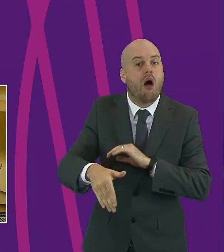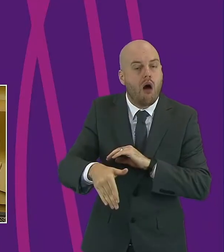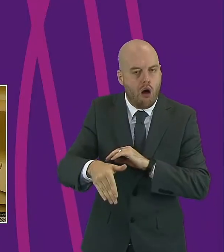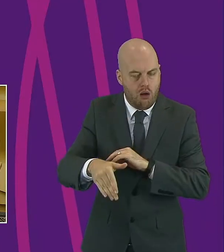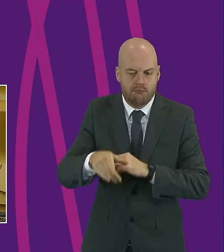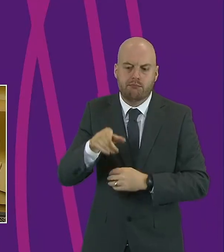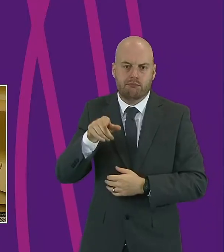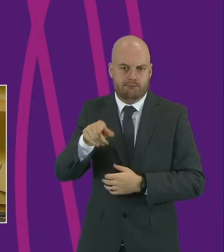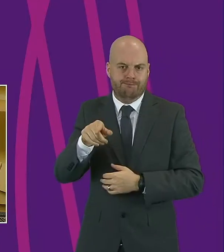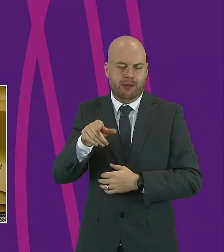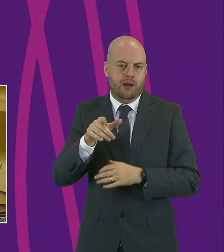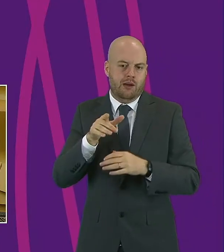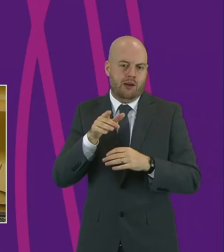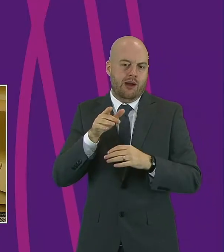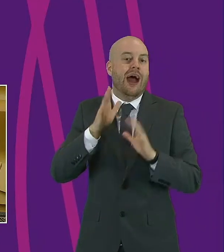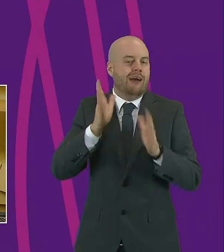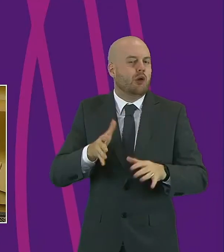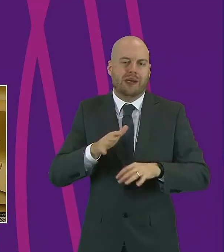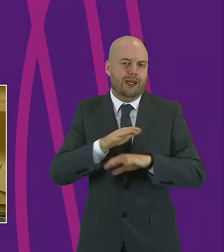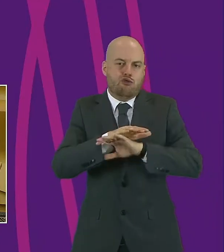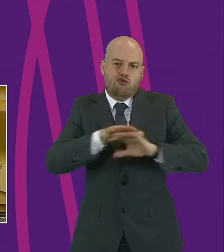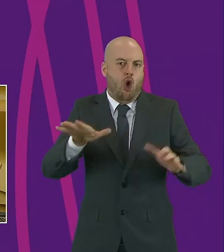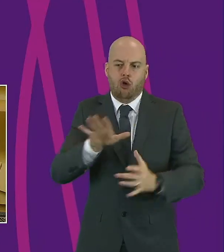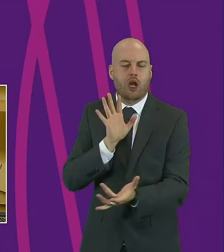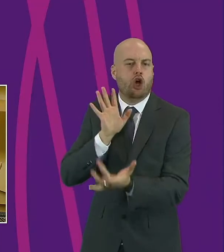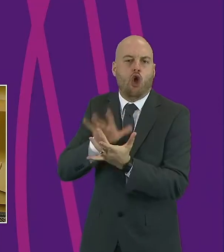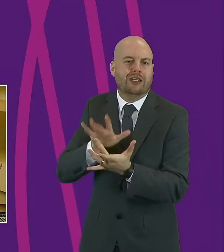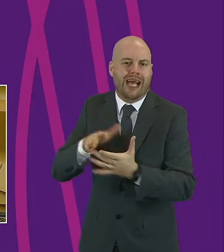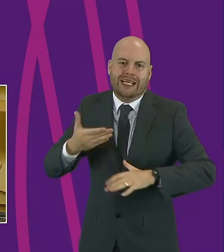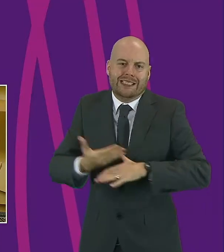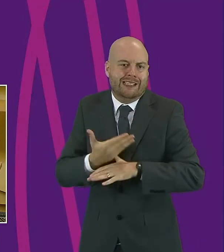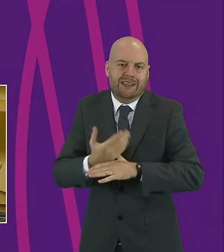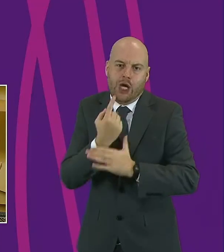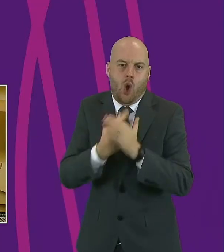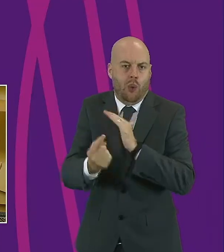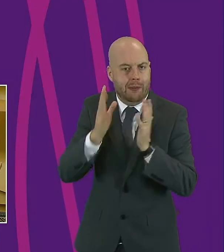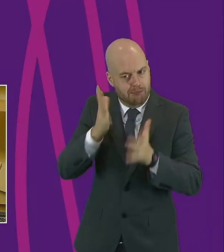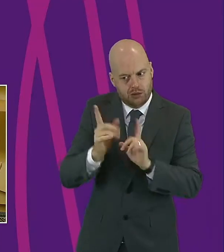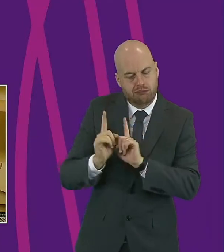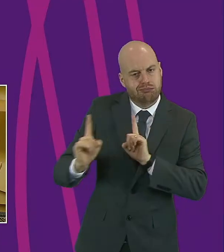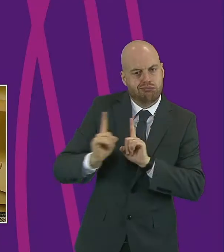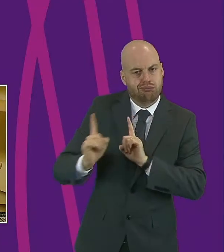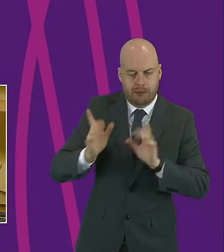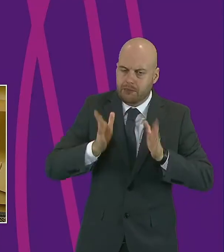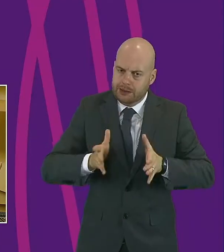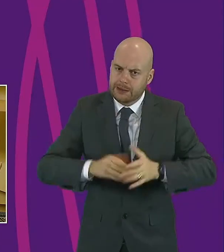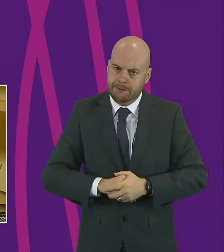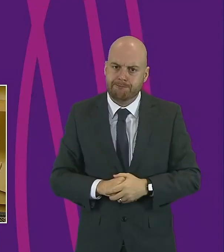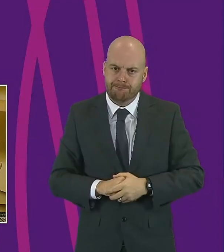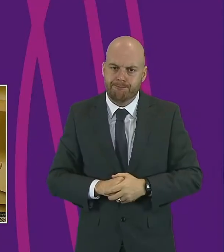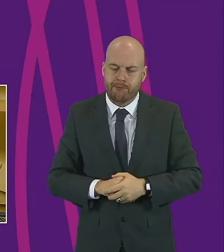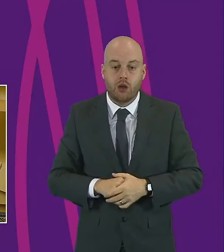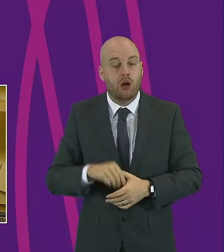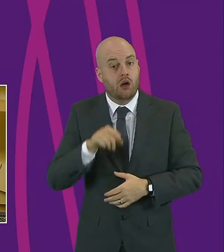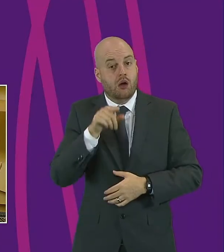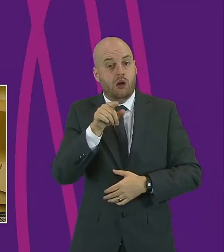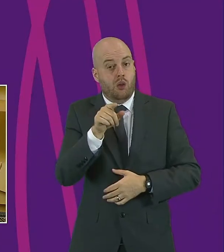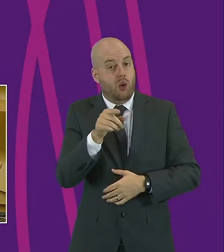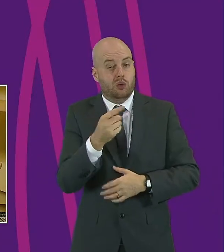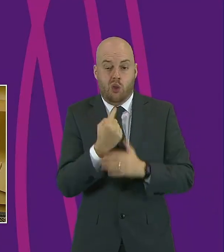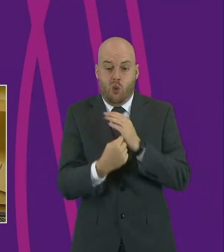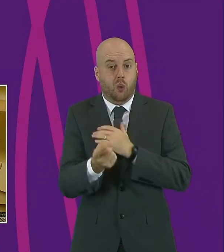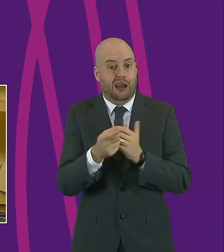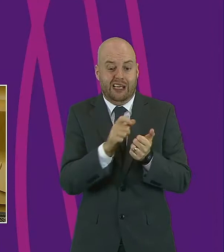to non-contact activity only. These are the only key changes to restrictions that we plan to make within this review